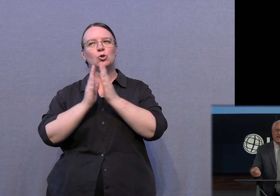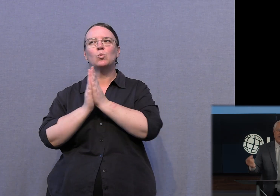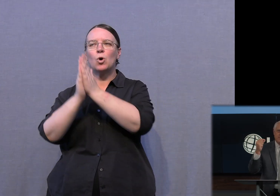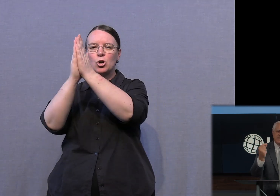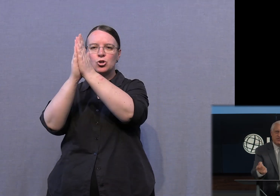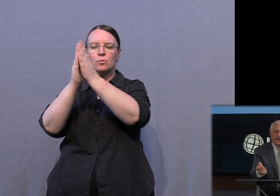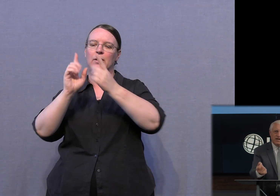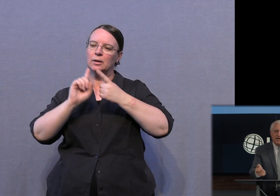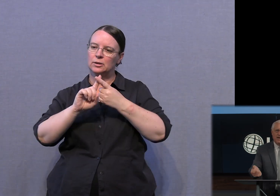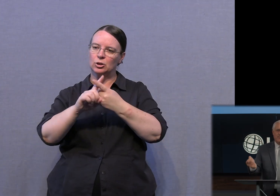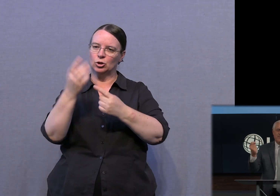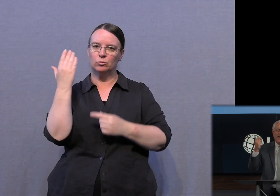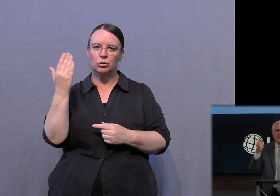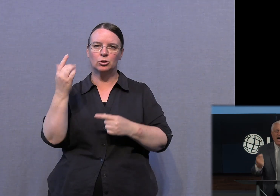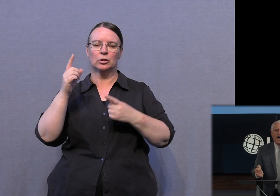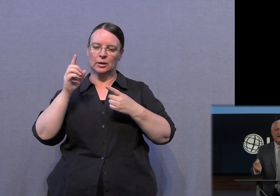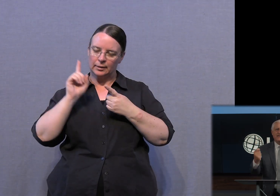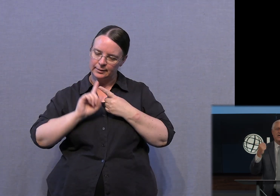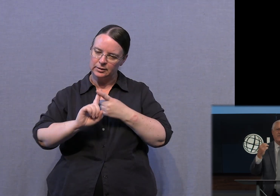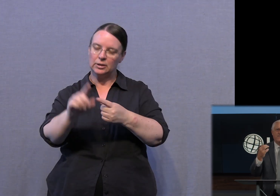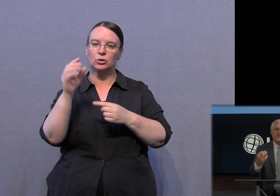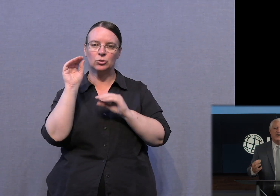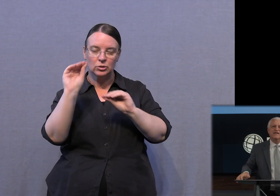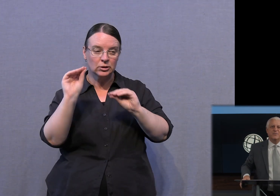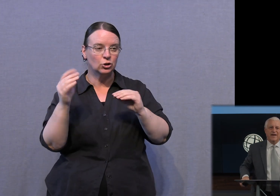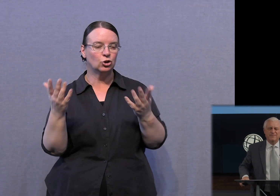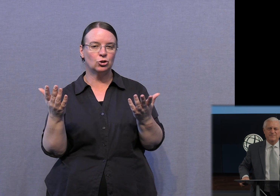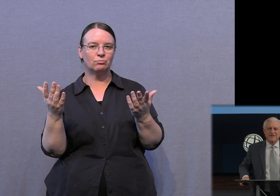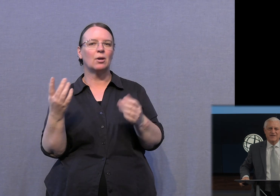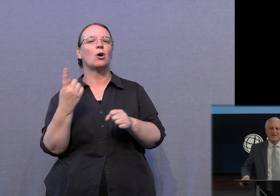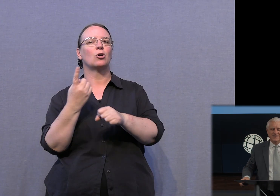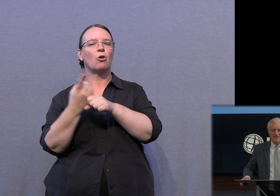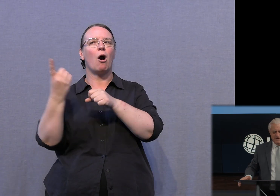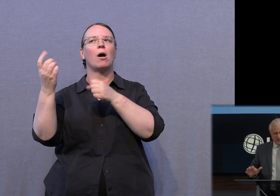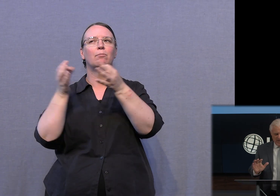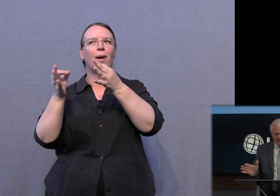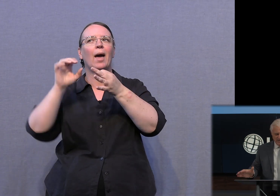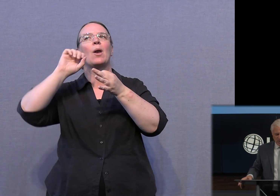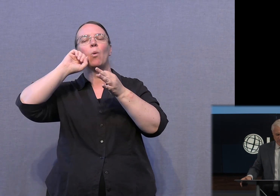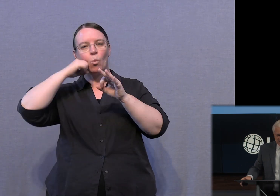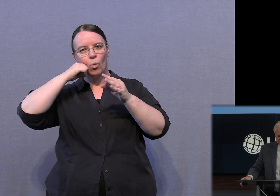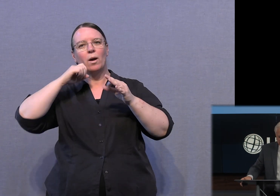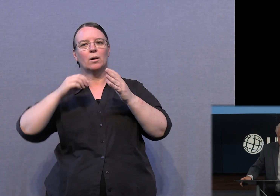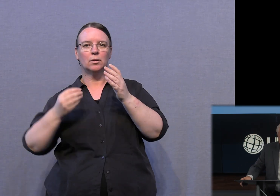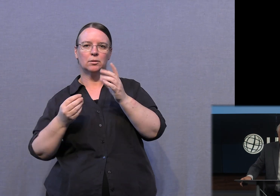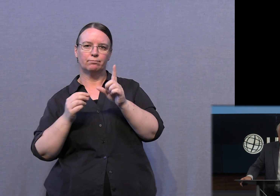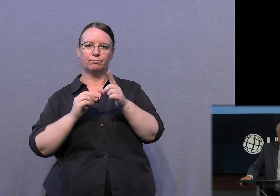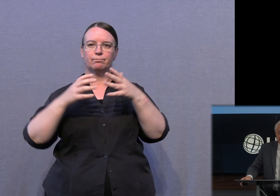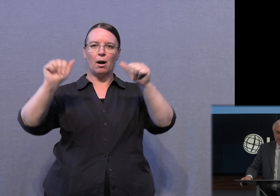preaching, keep teaching, and God is going to fulfill His plan despite the